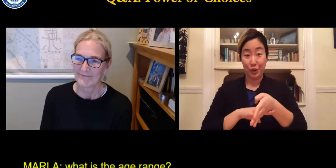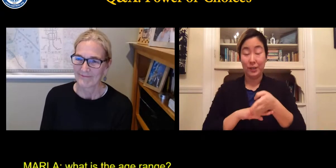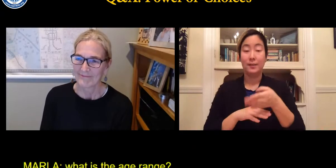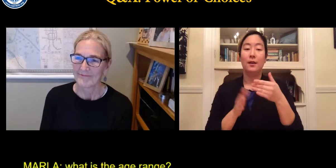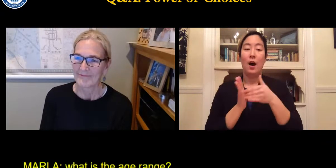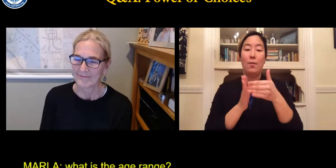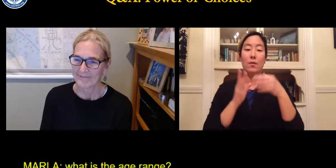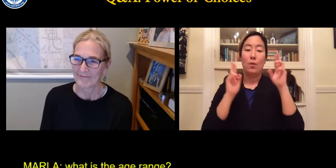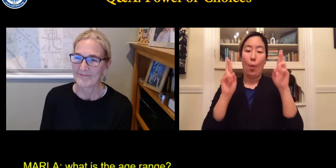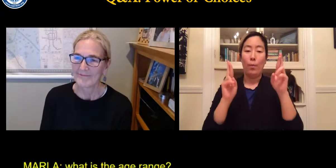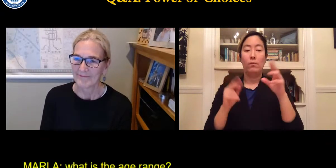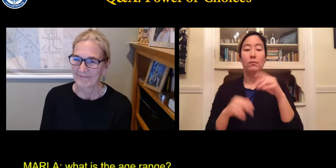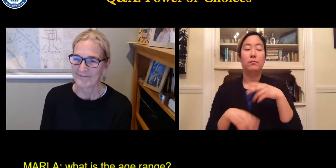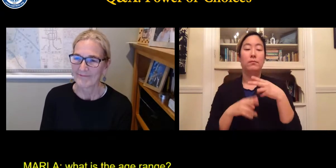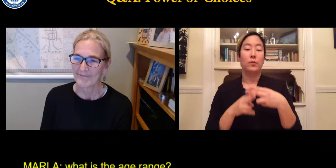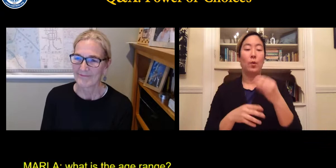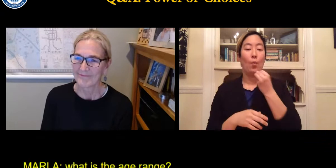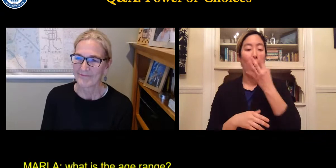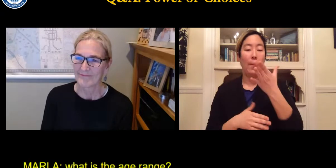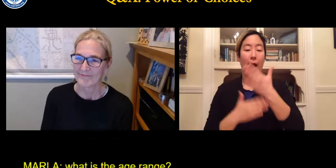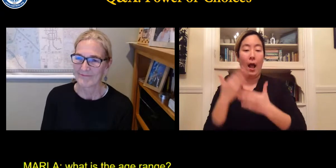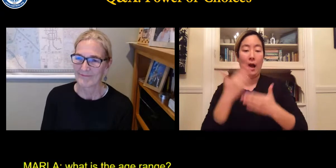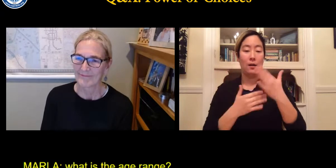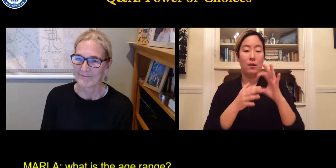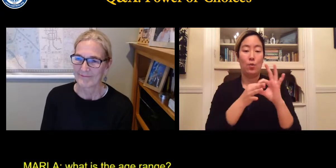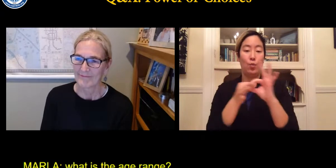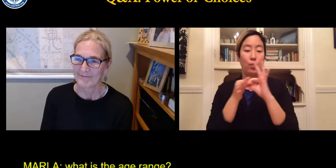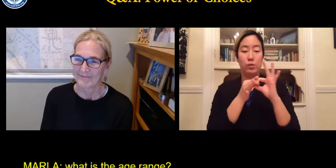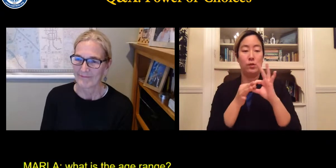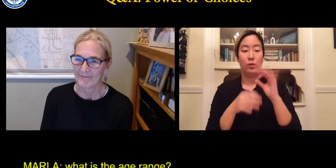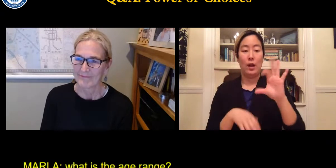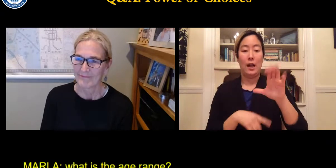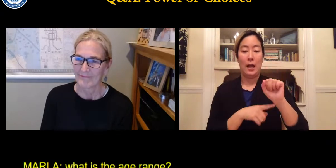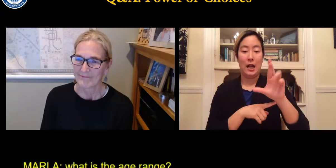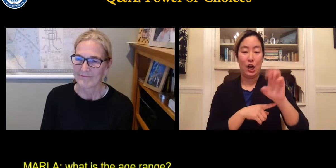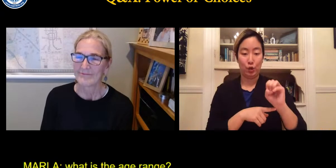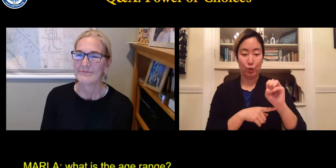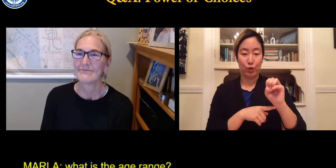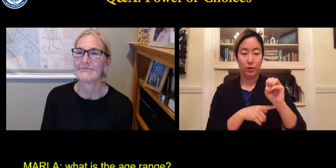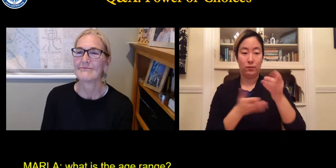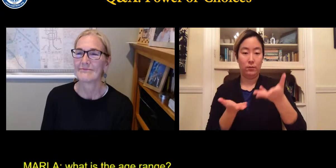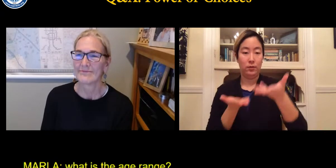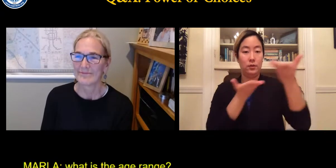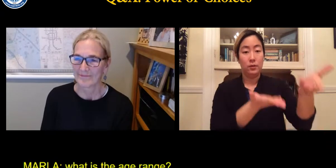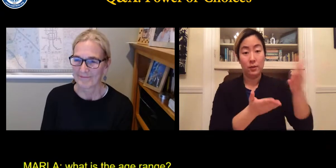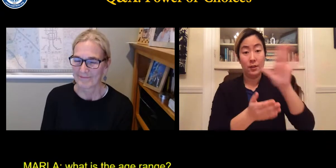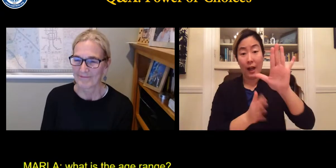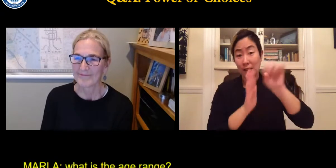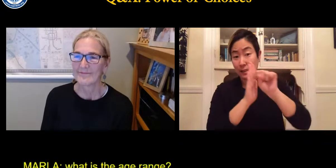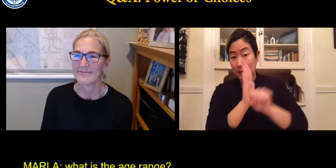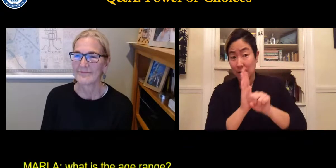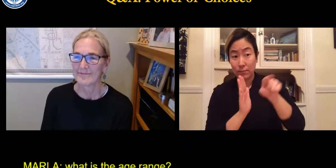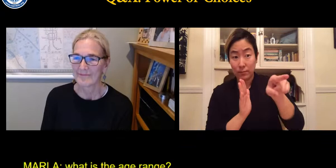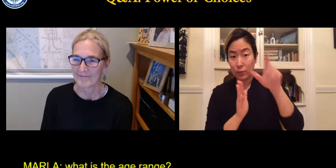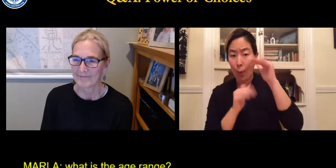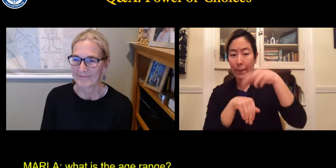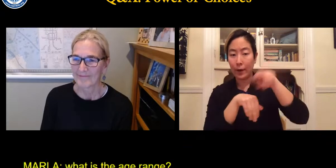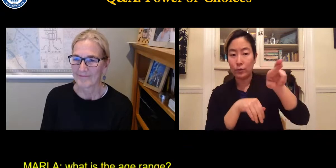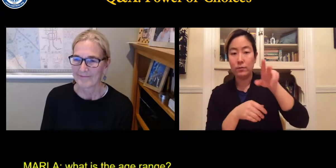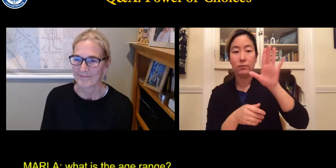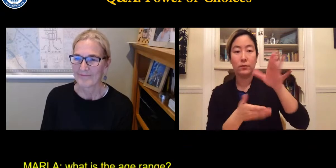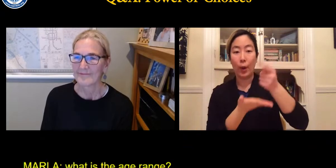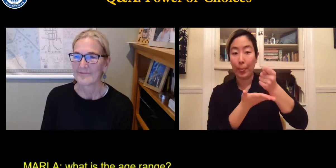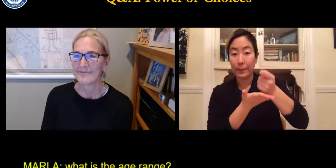We are restricted to those ages, 8 years of age to 22 years of age. We hope that as